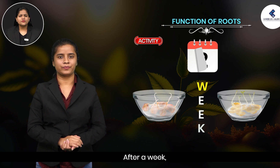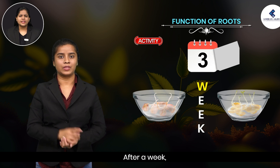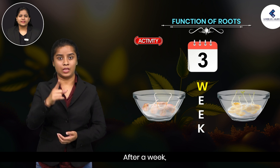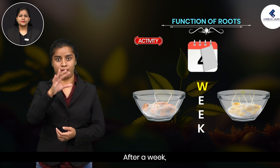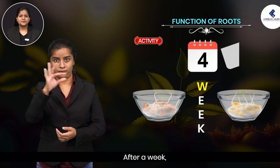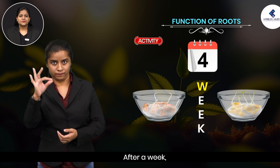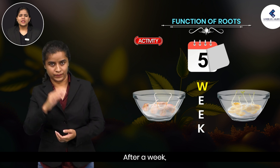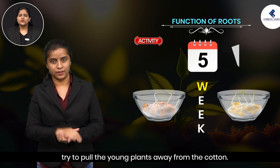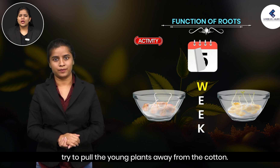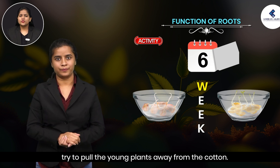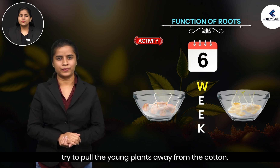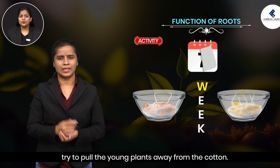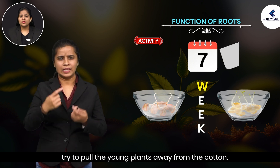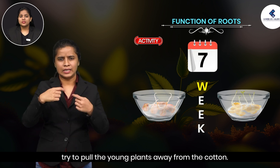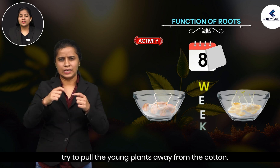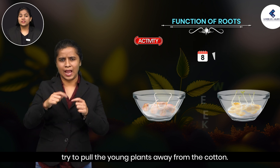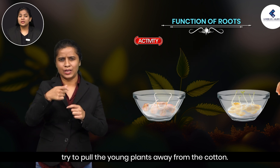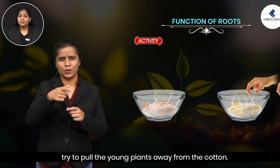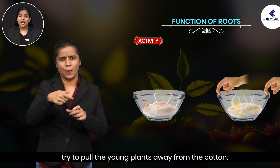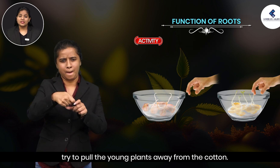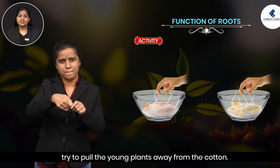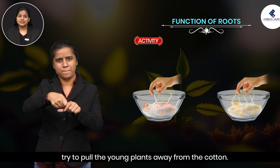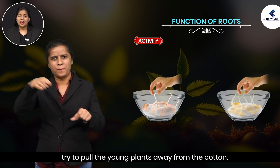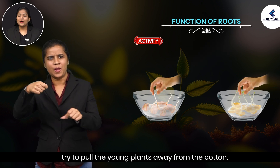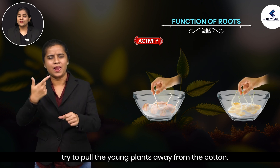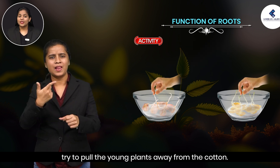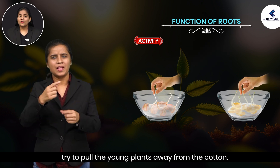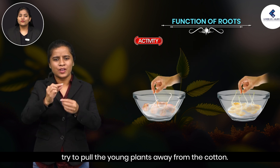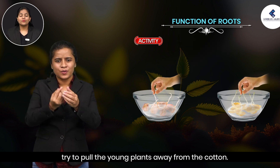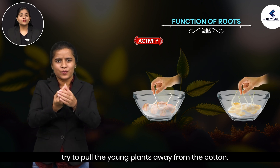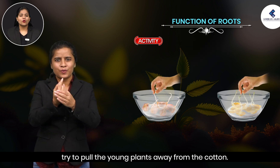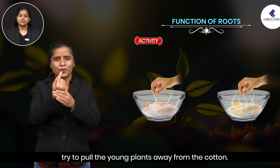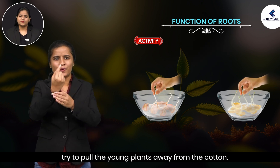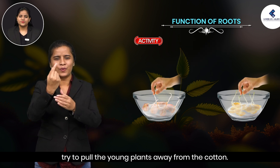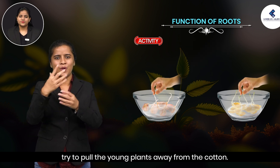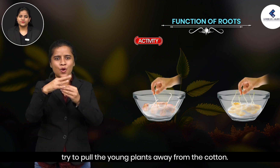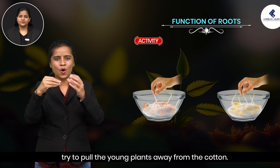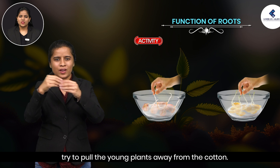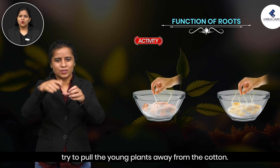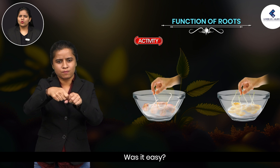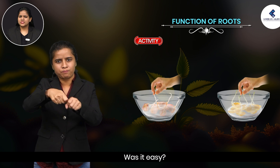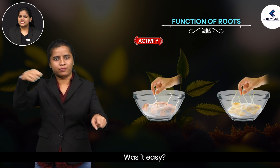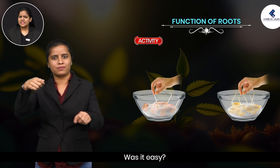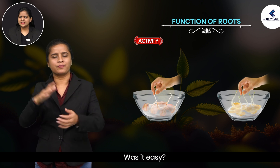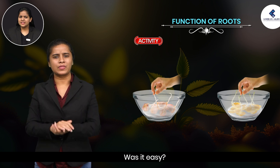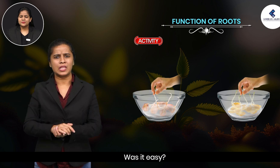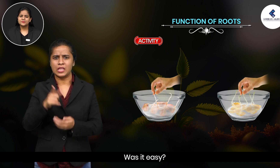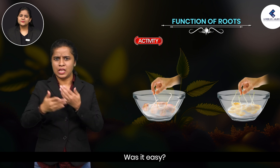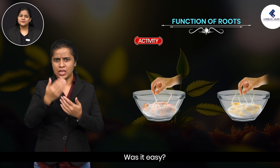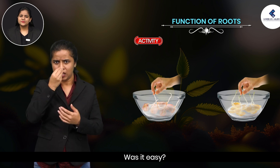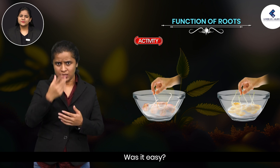After a week, try to pull the young plants away from the cotton. Was it